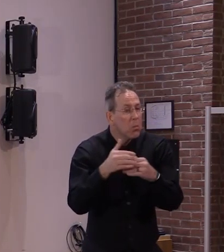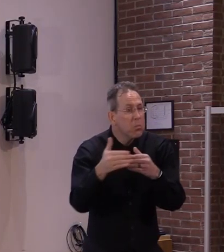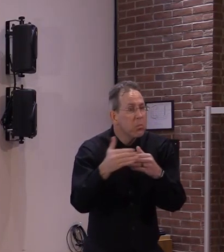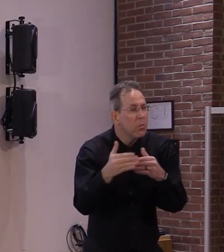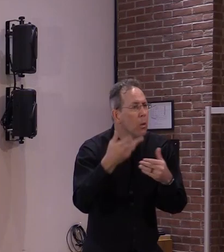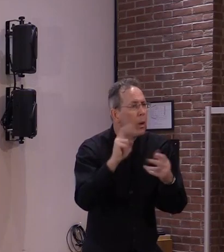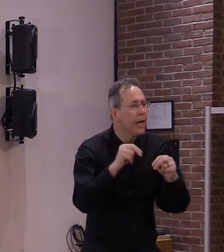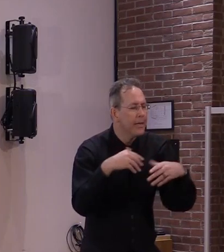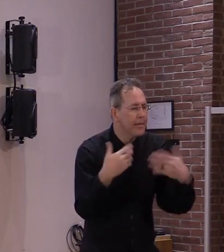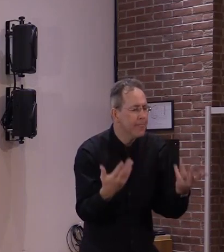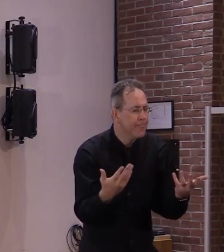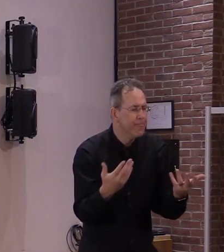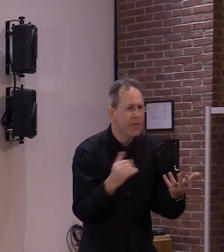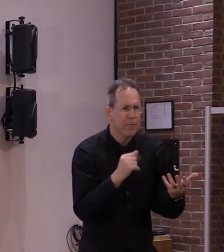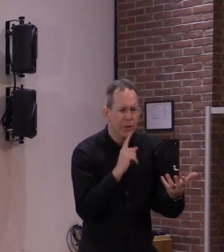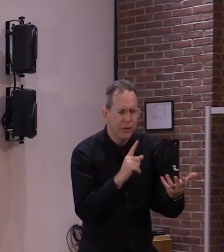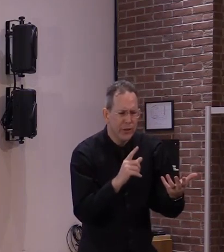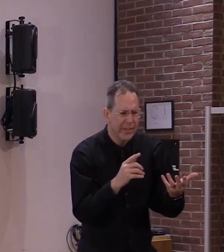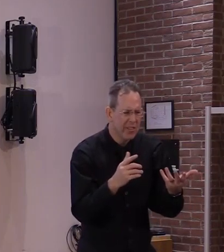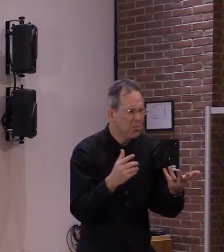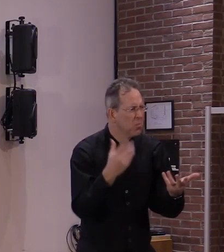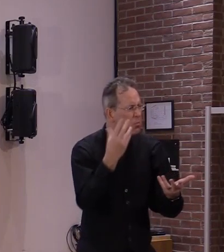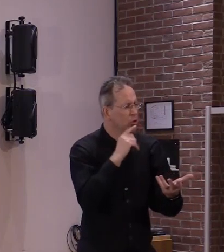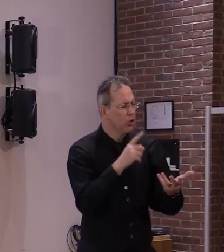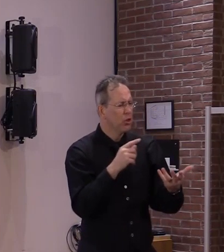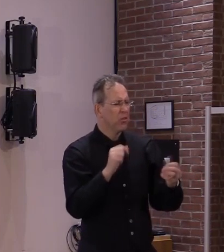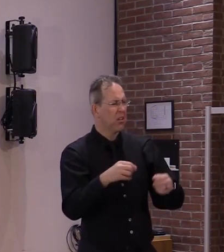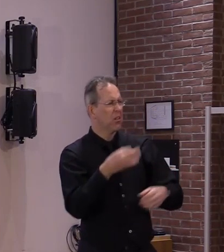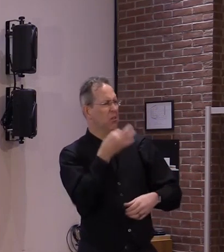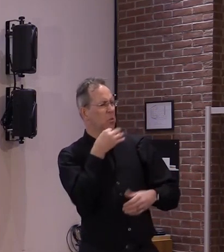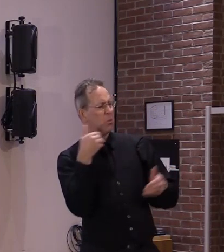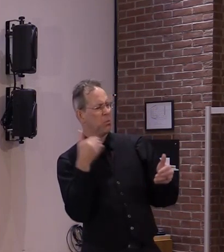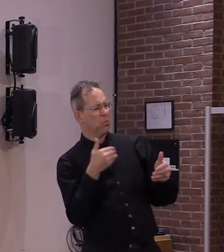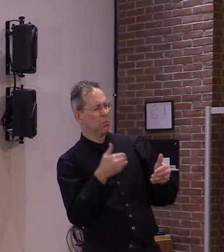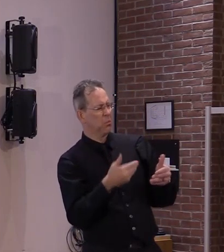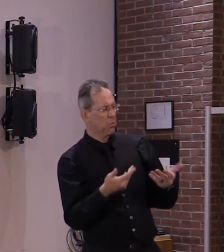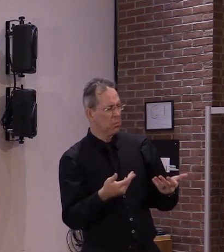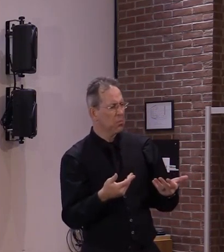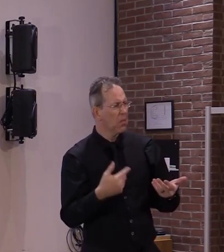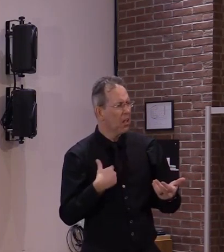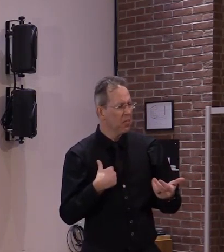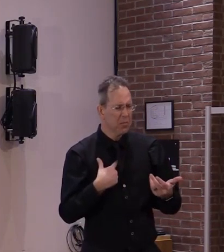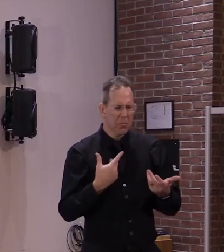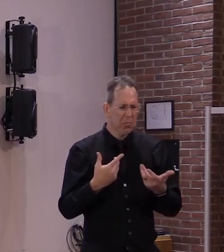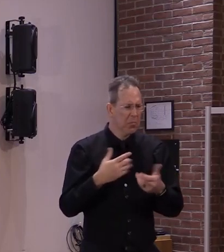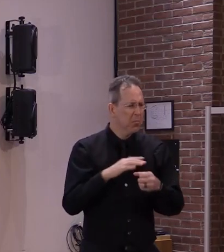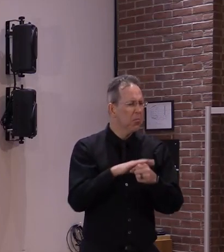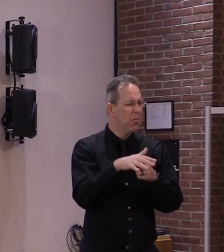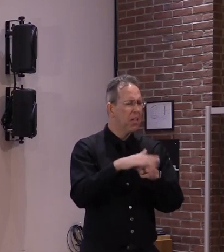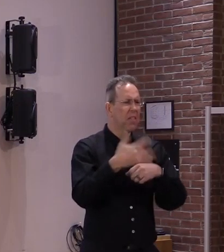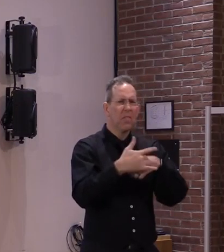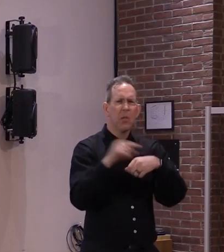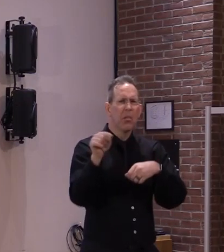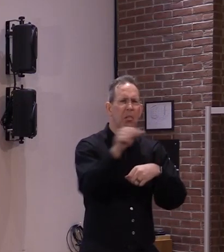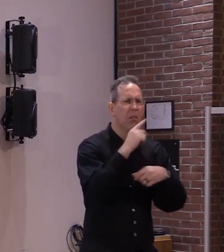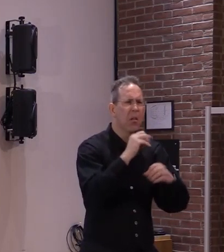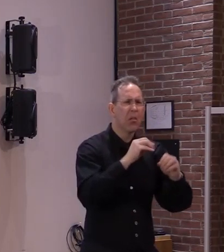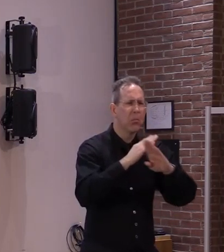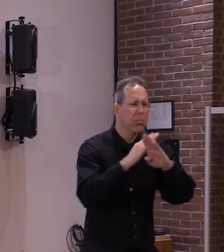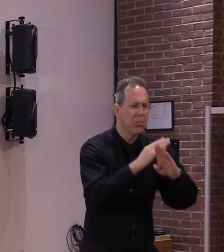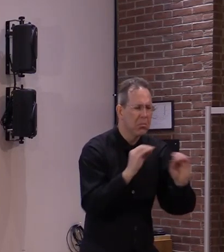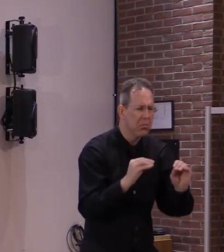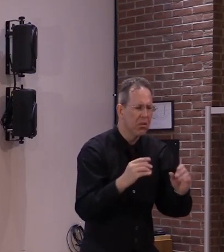we have available and getting the group that we have right now. And it's a fairly small group, about 32,000